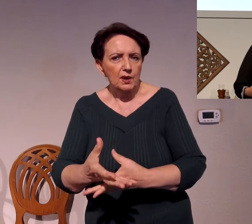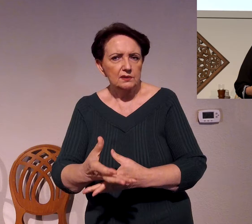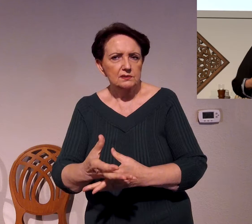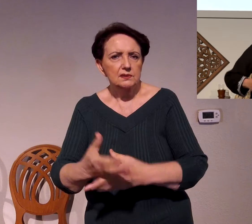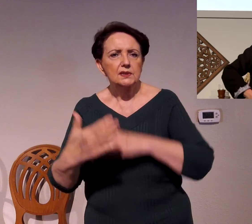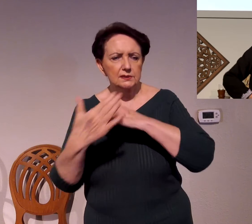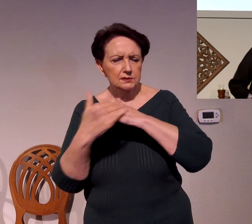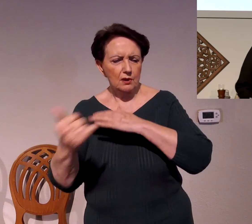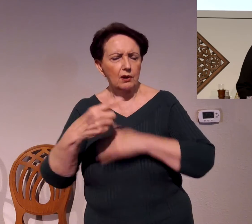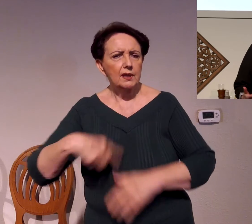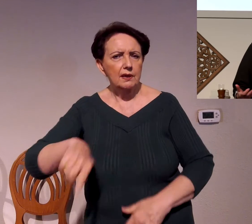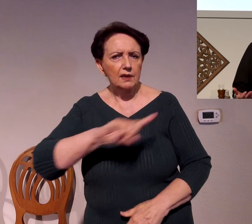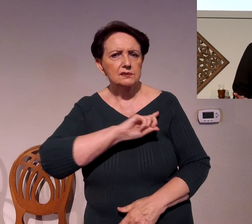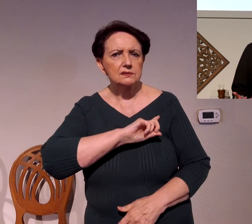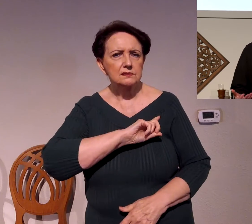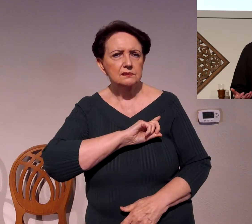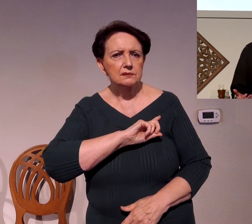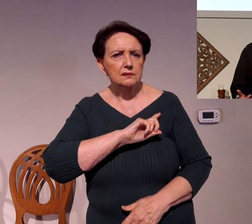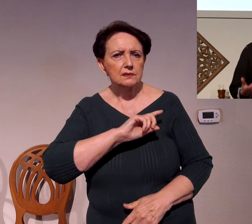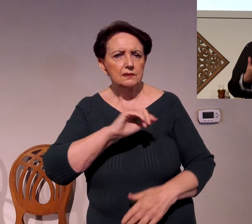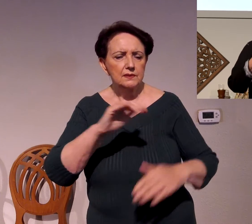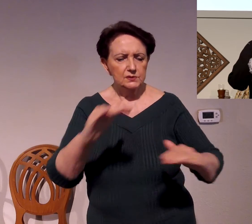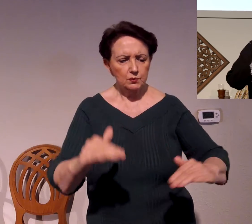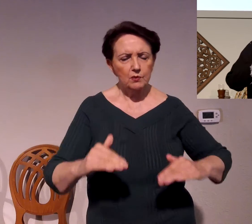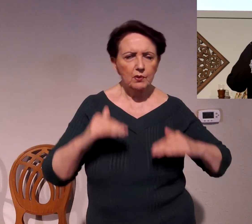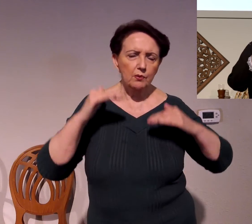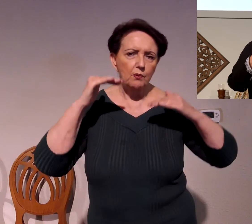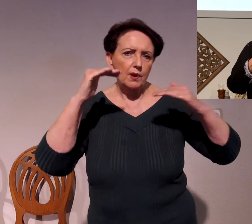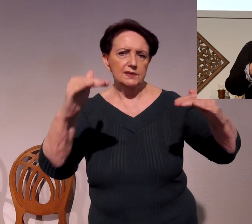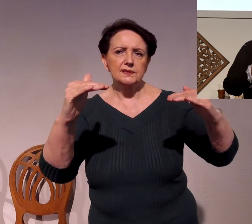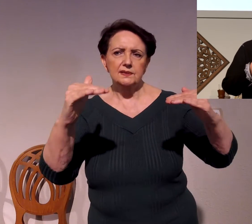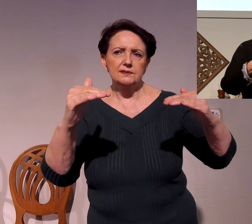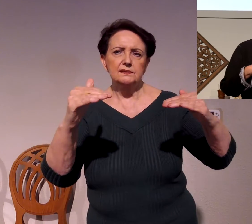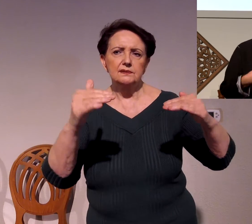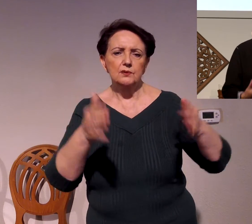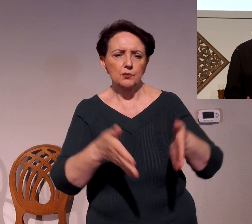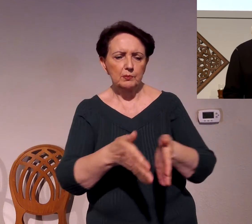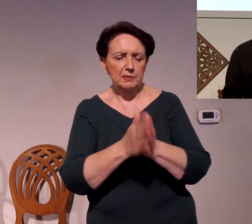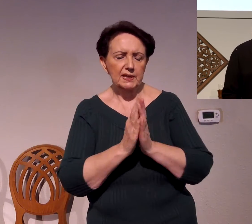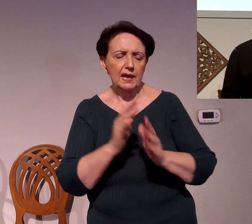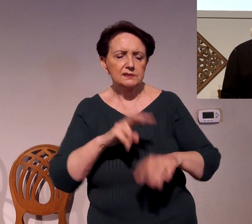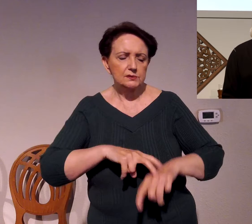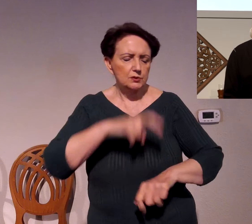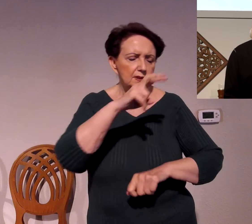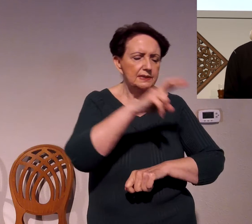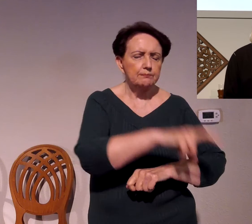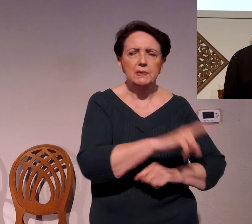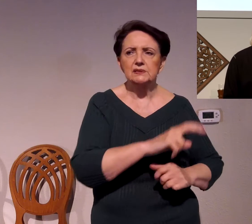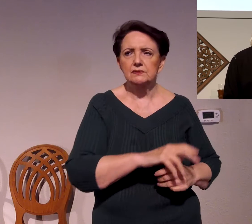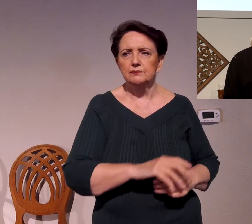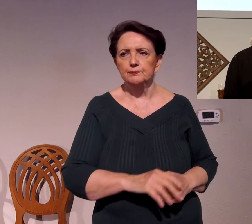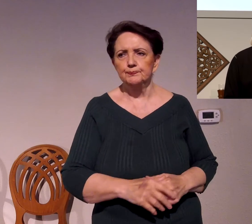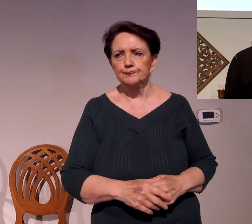us. That's what we're rising into, and that's what we're being asked to leap into.